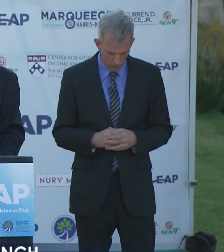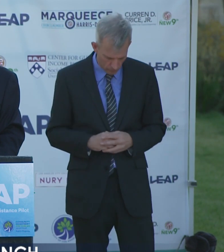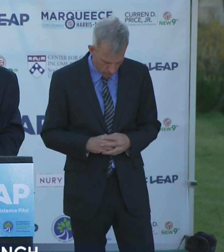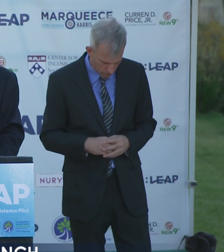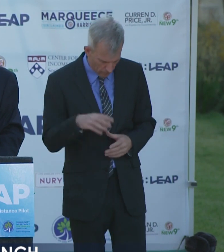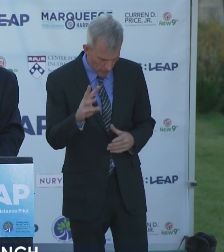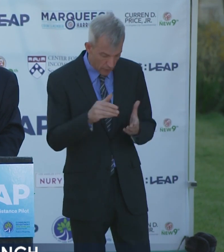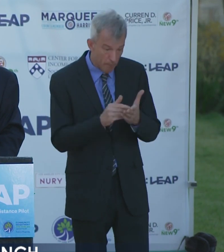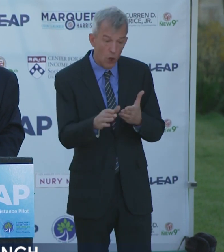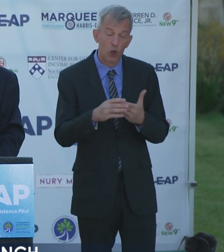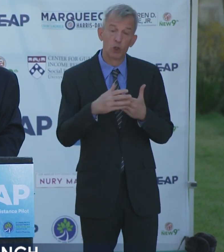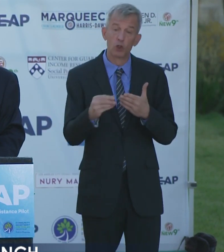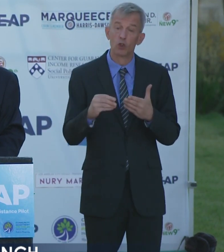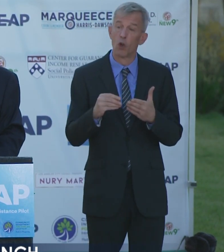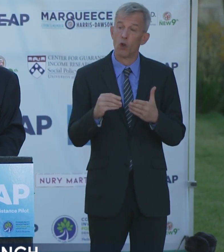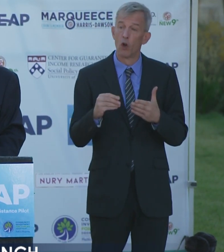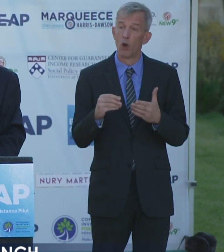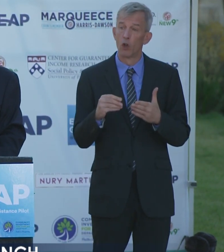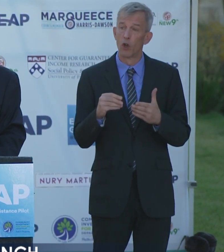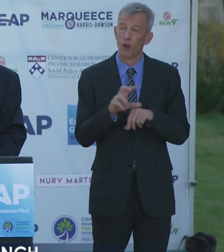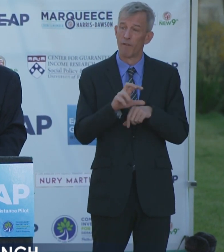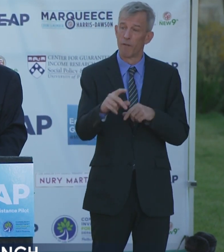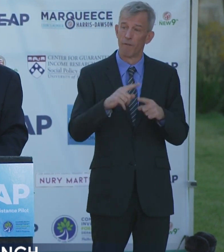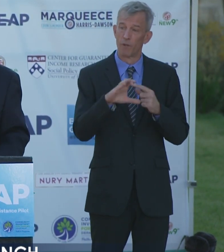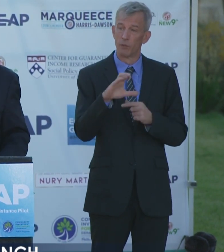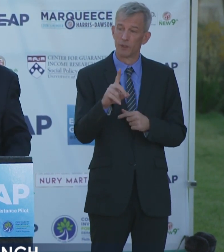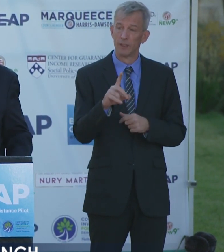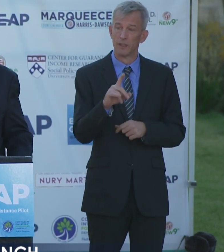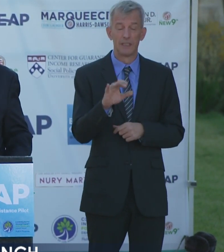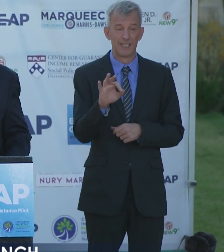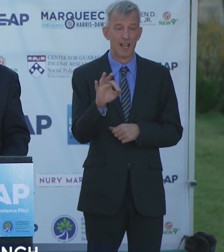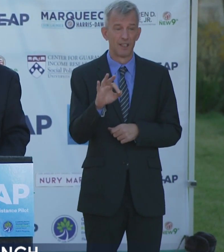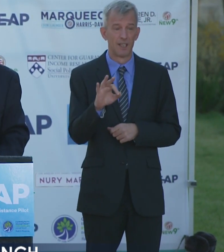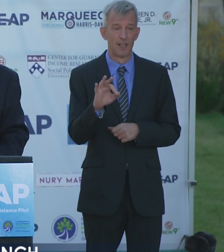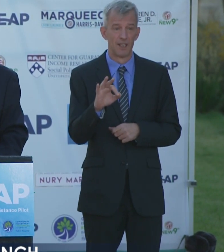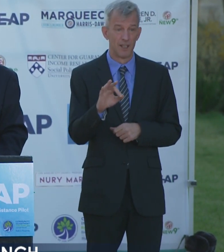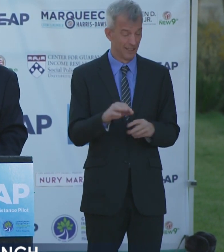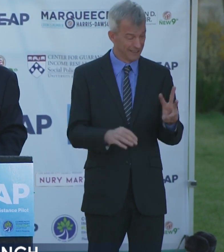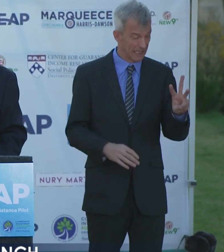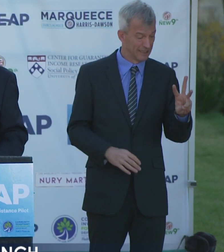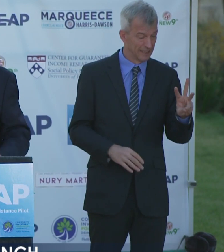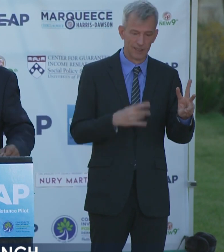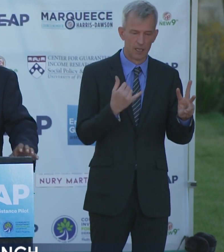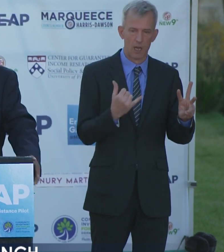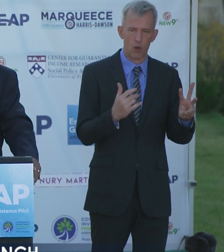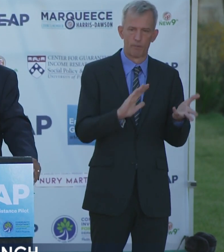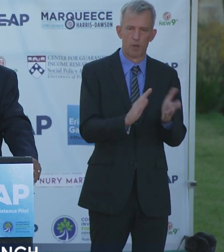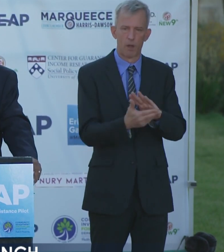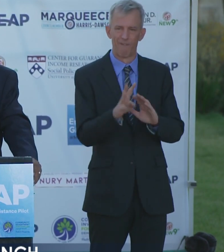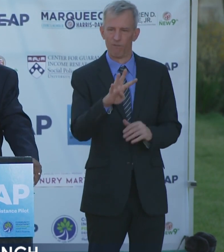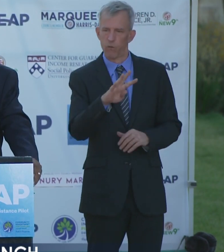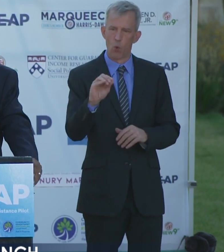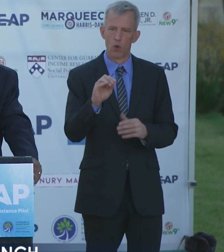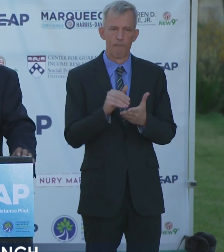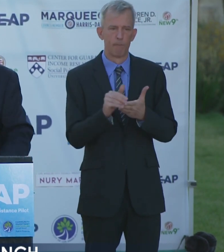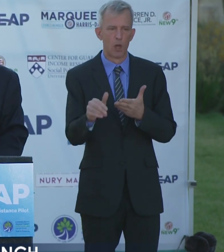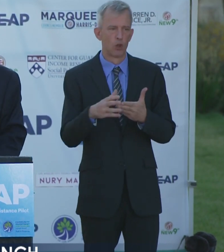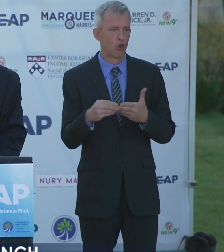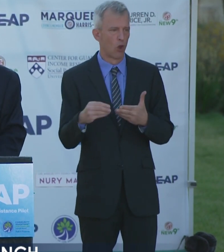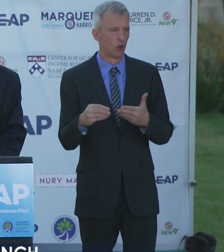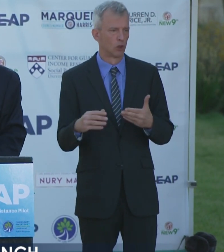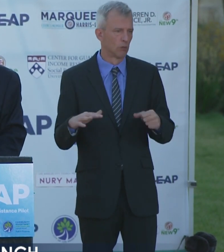from CD9 has evolved into nearly $40 million citywide, as the mayor